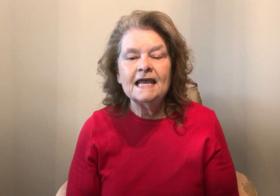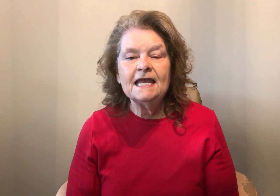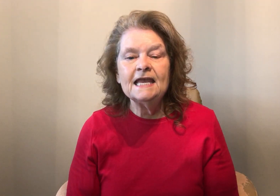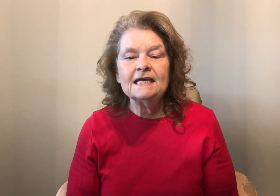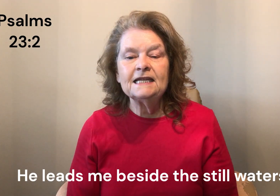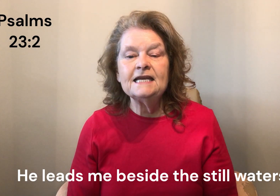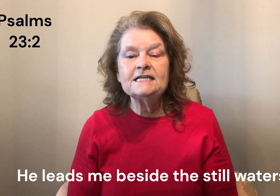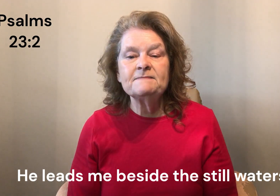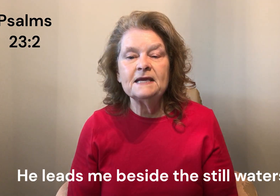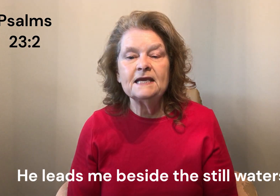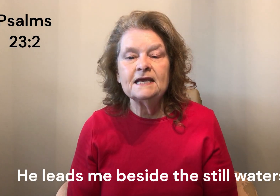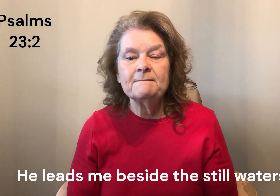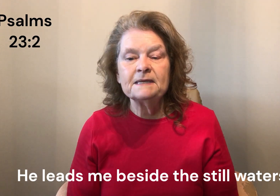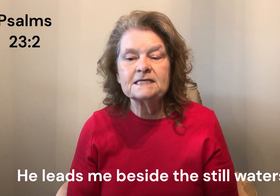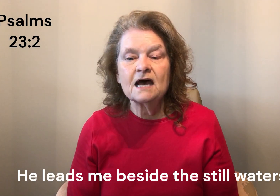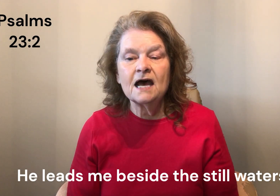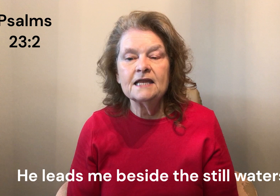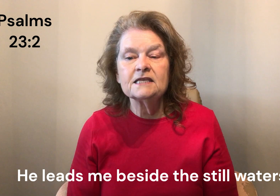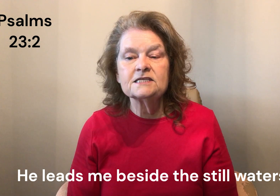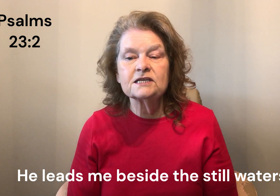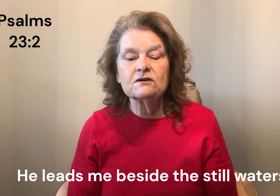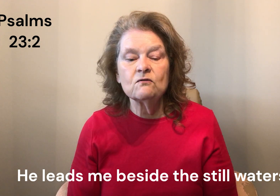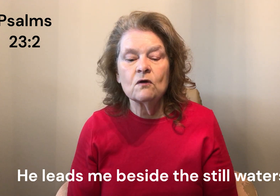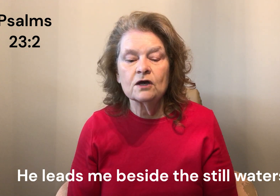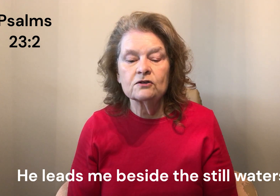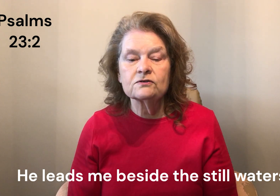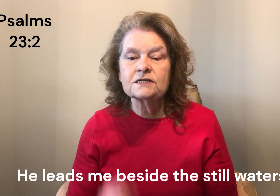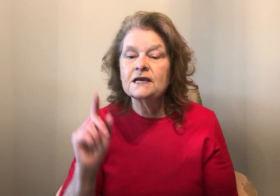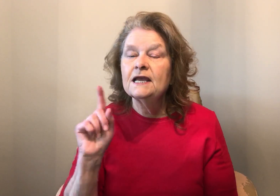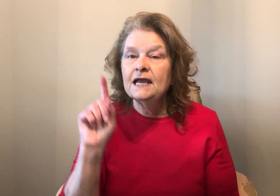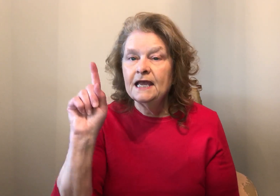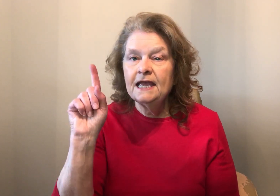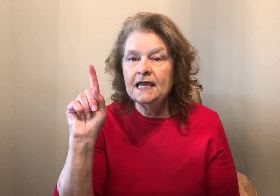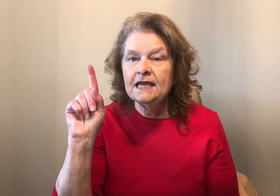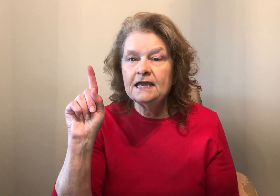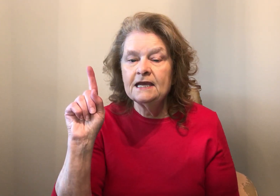He leads me beside the still waters. He